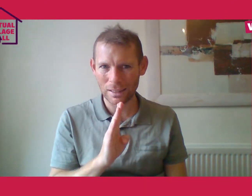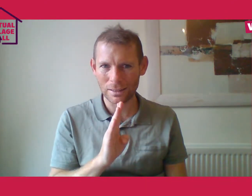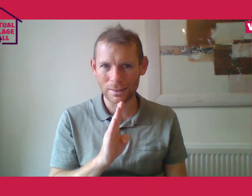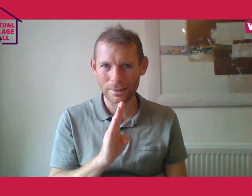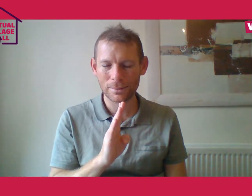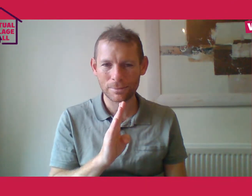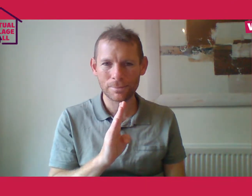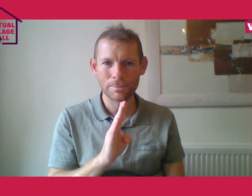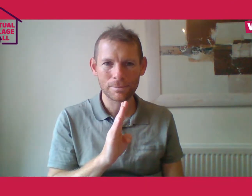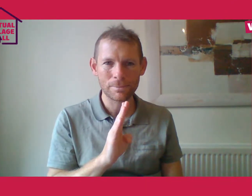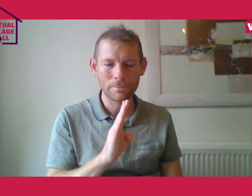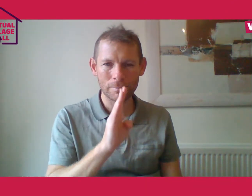sad.